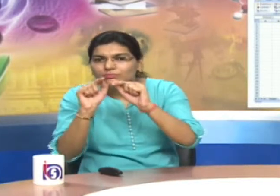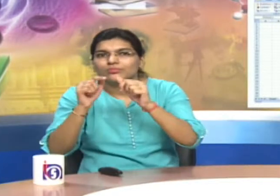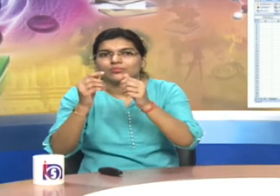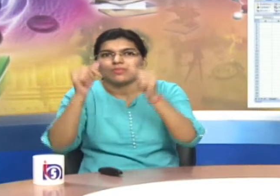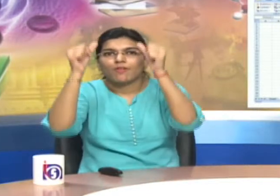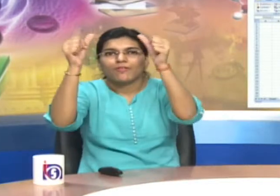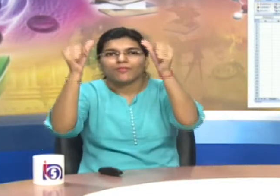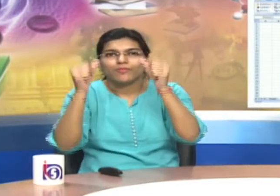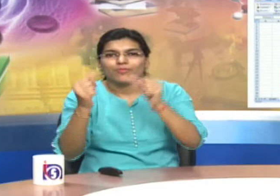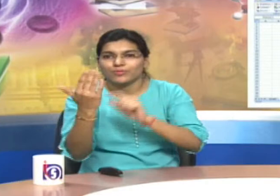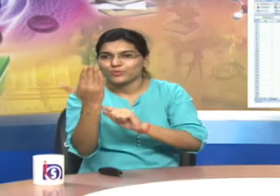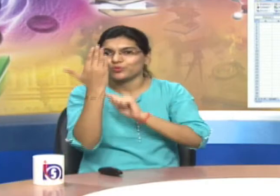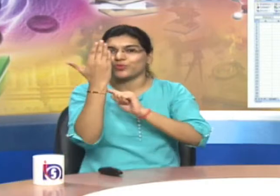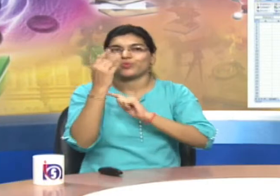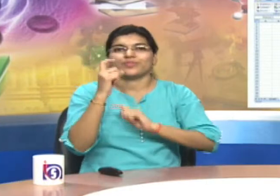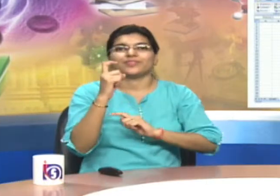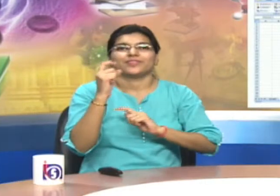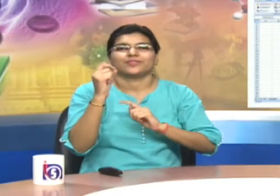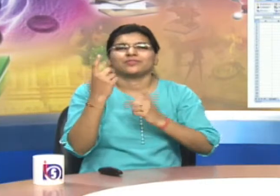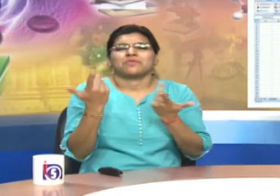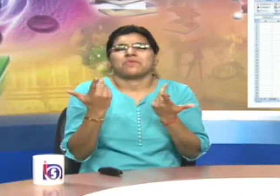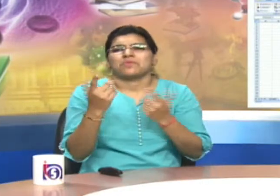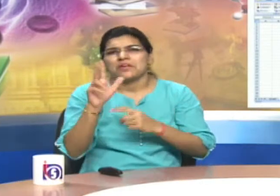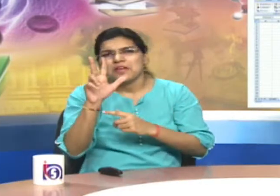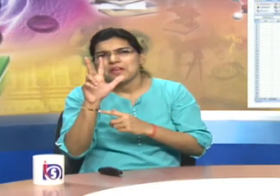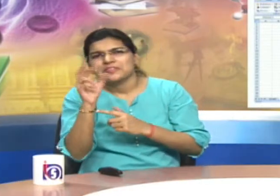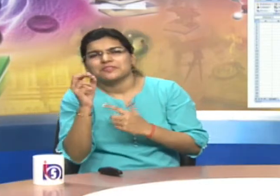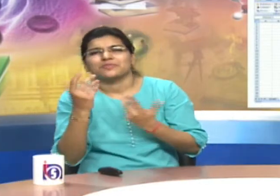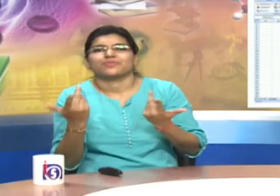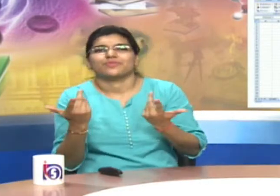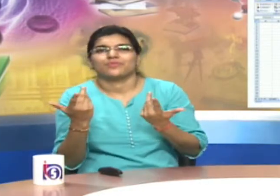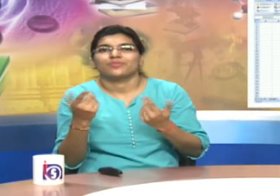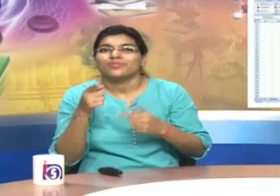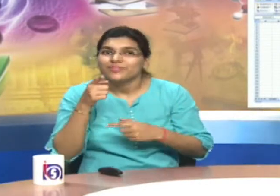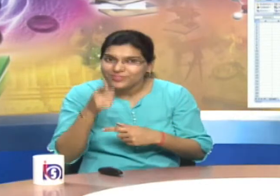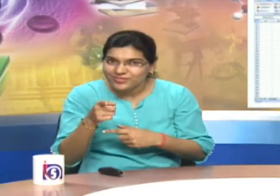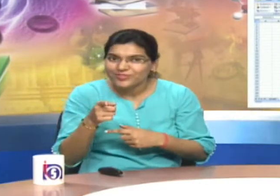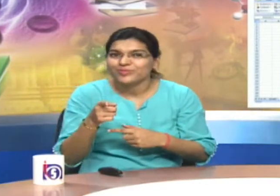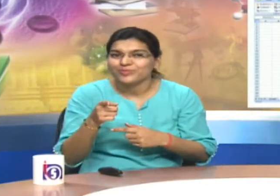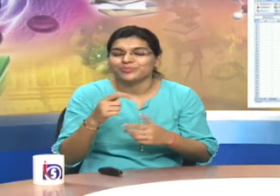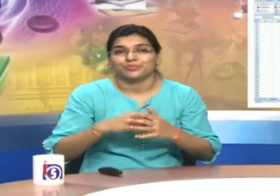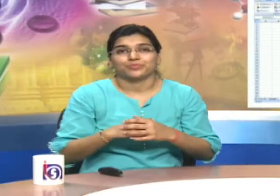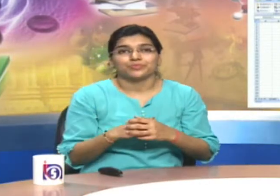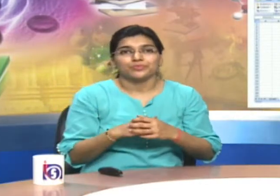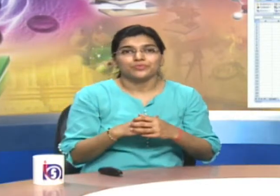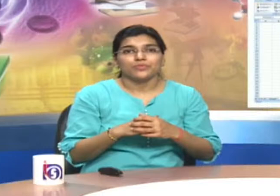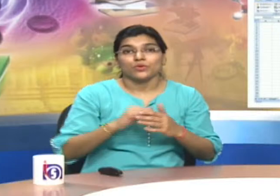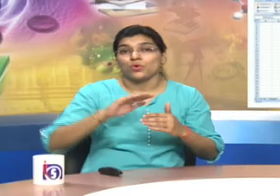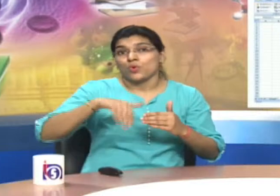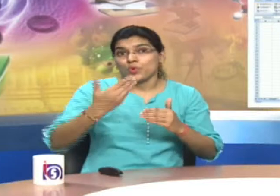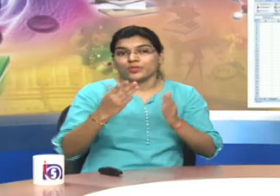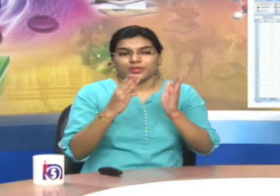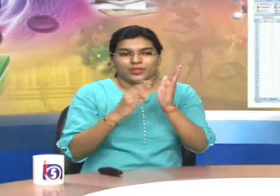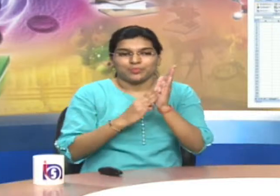then average, and then you have to show the result. Any student getting 80% marks, the other student getting more